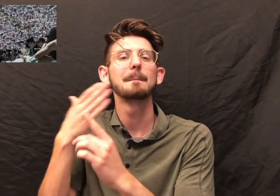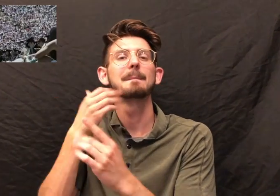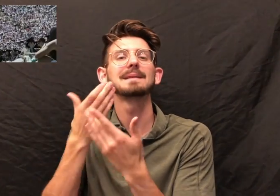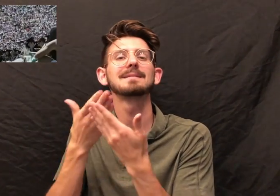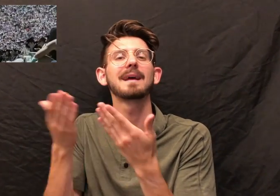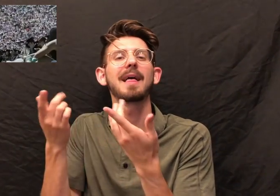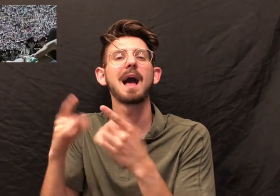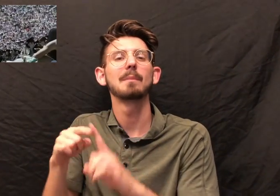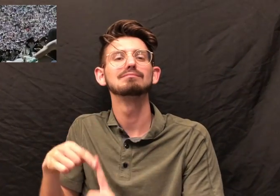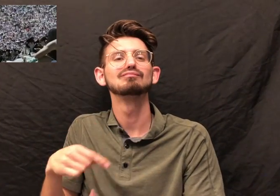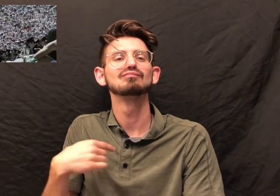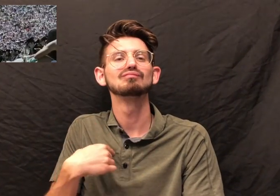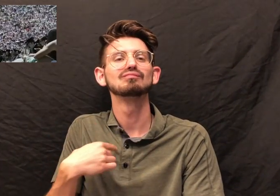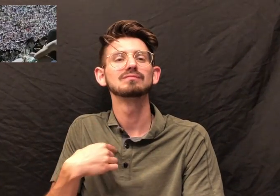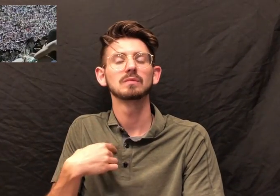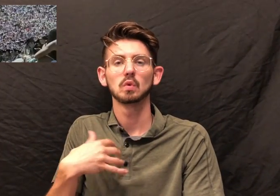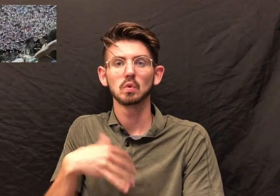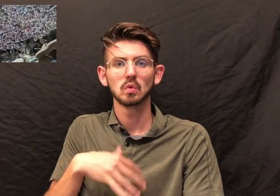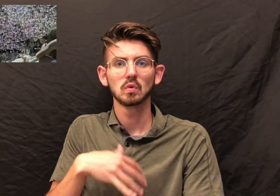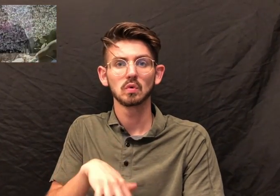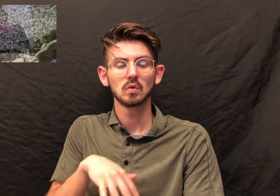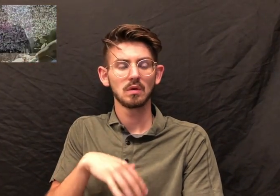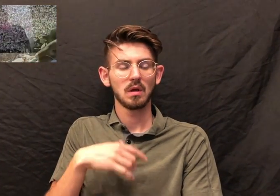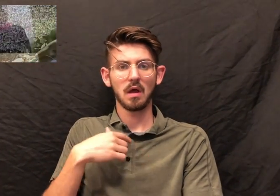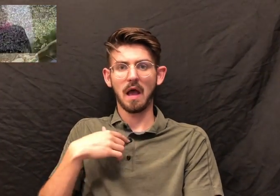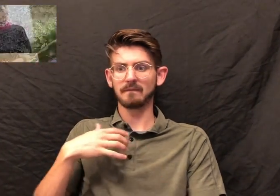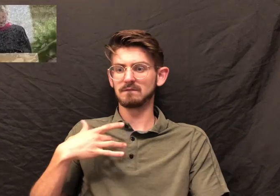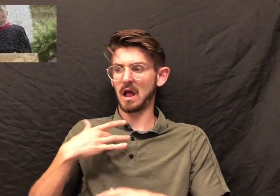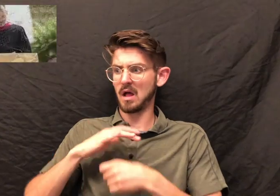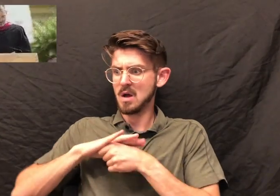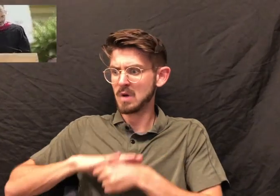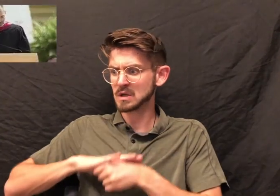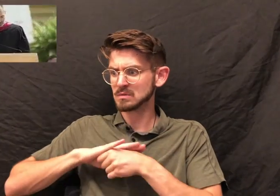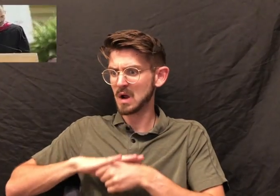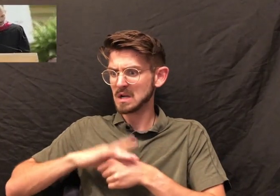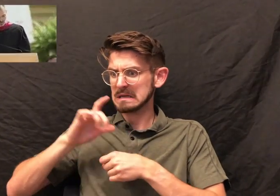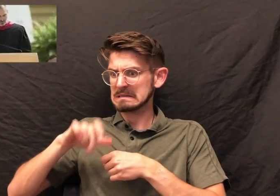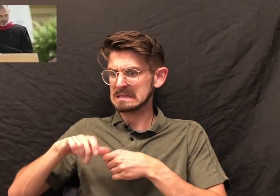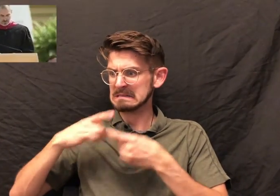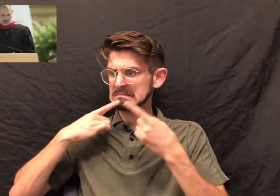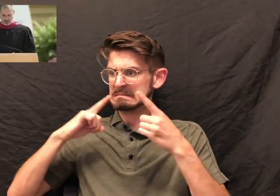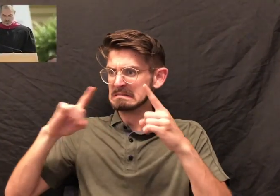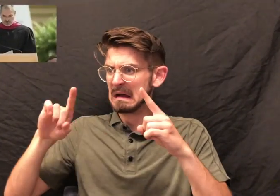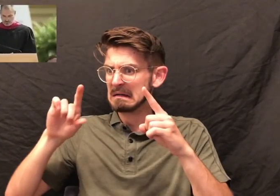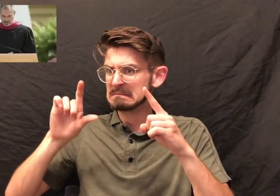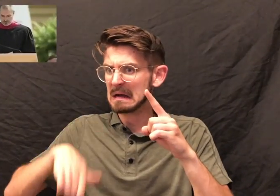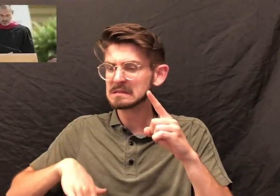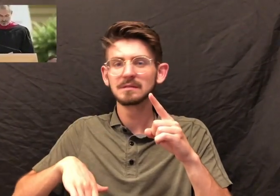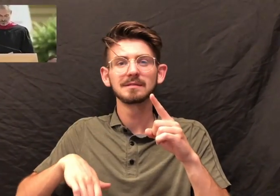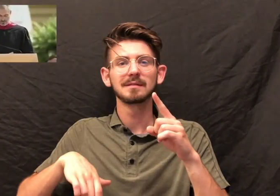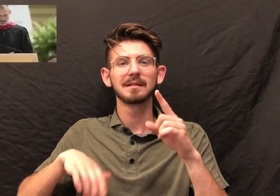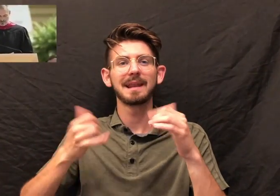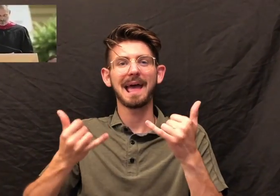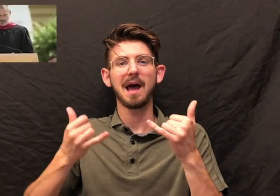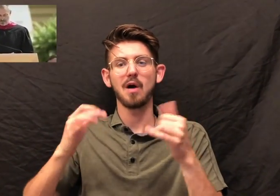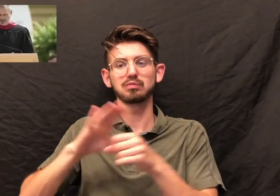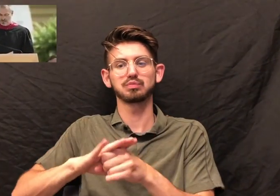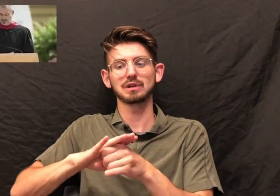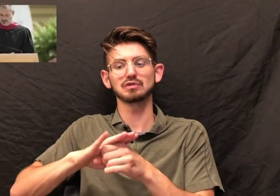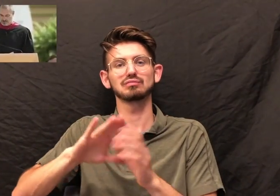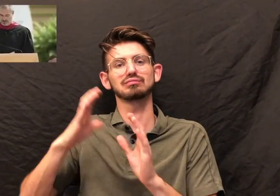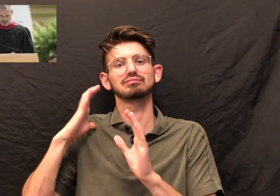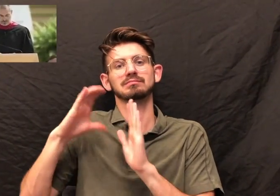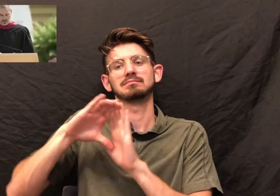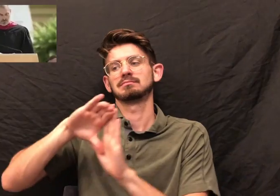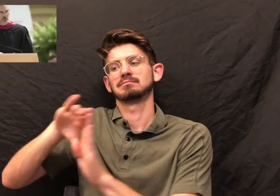The heaviness of being successful was replaced by the lightness of being a beginner again, less sure about everything. It freed me to